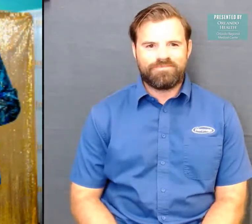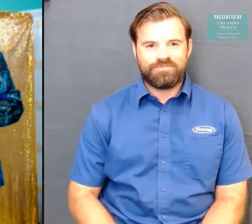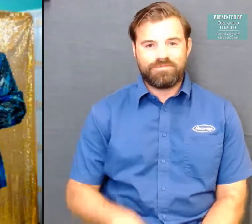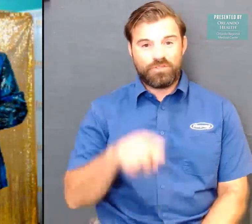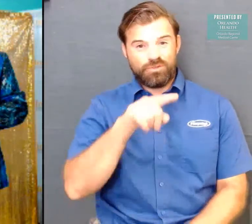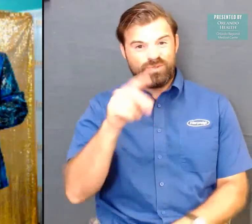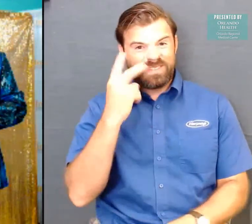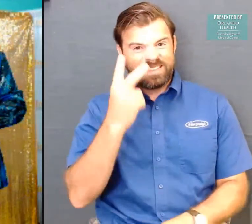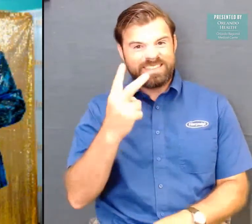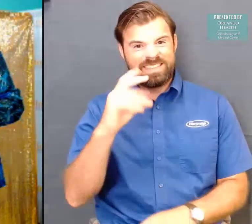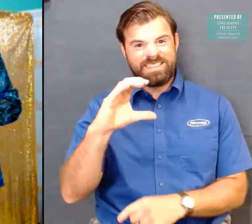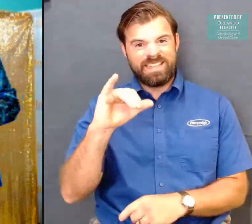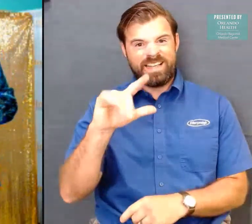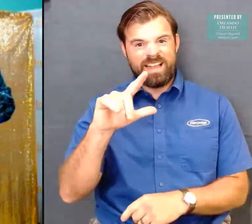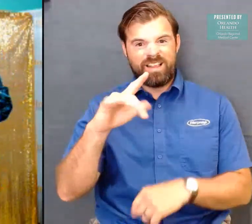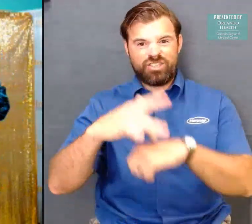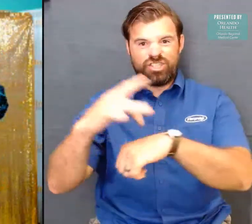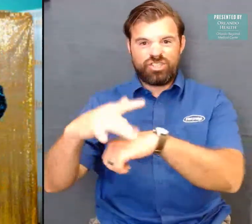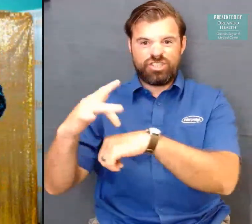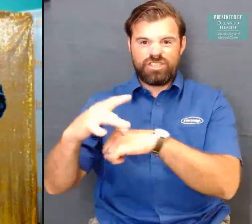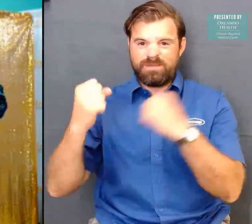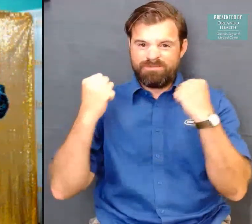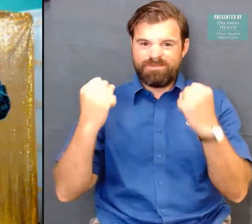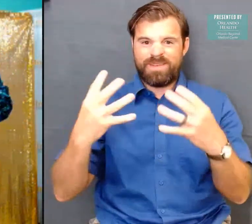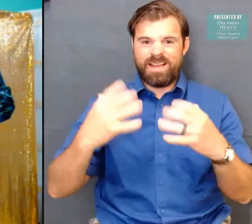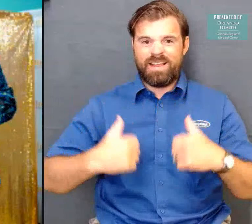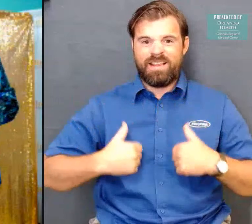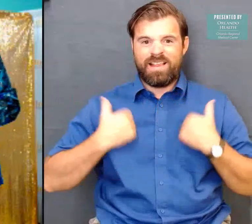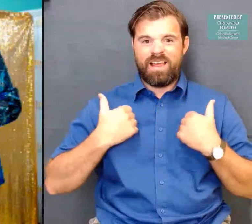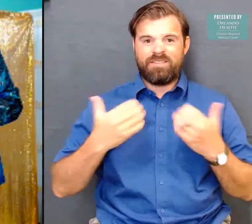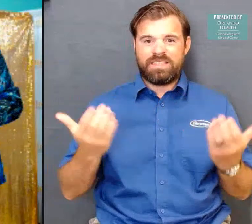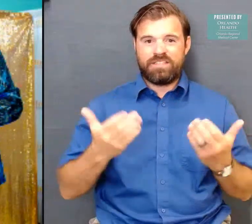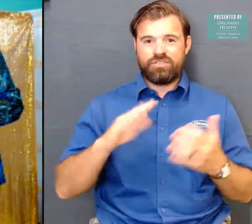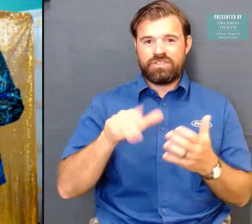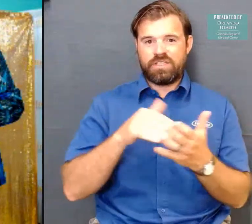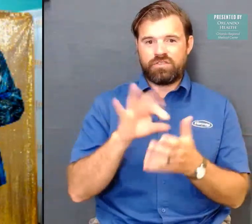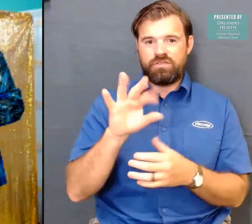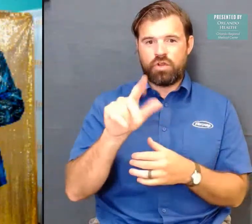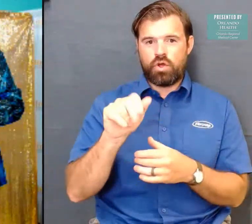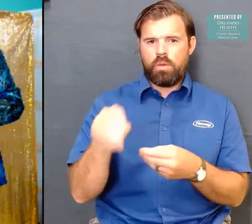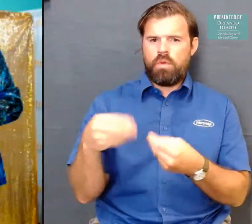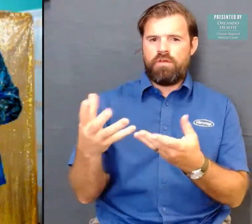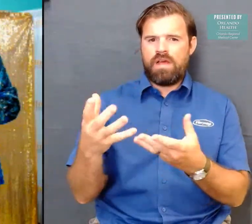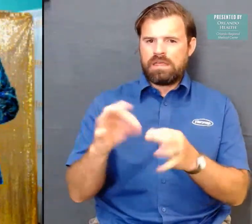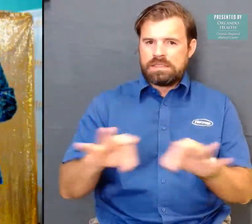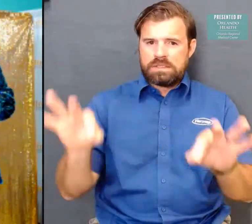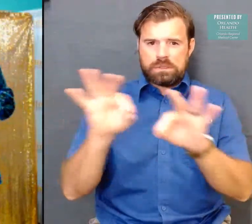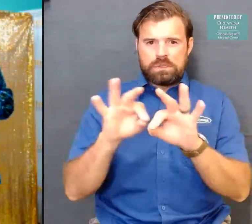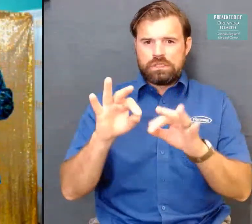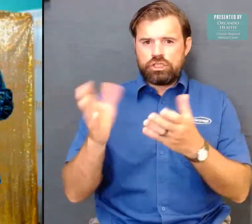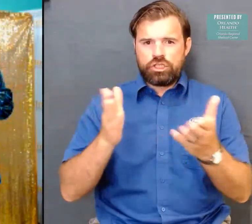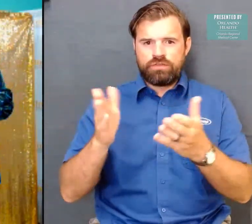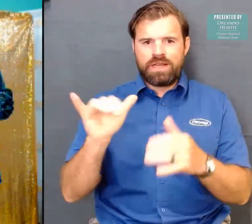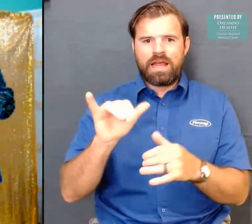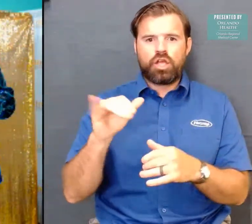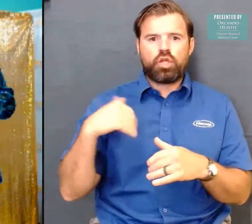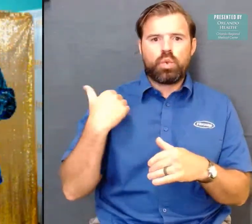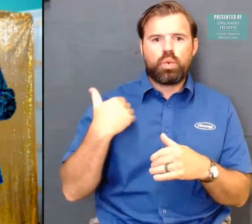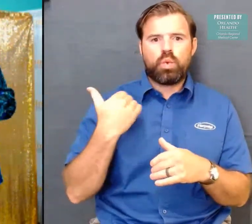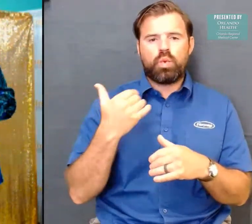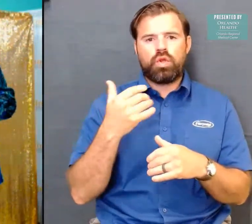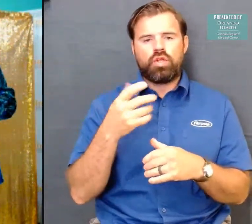As you can see, CIL has touched many lives throughout Central Florida by providing crucial services like youth